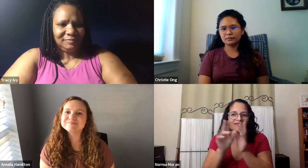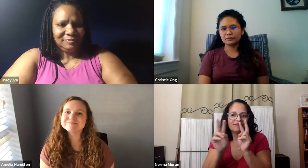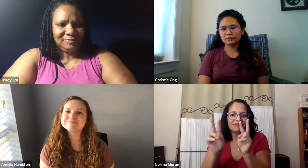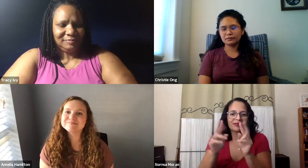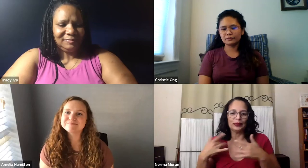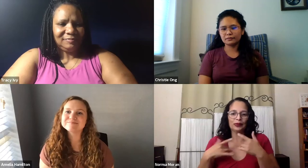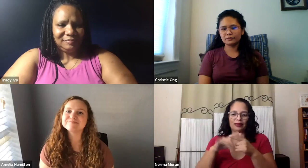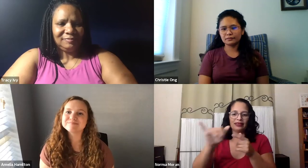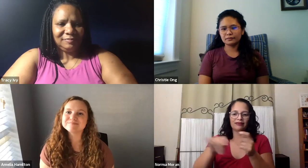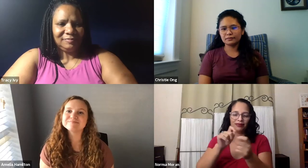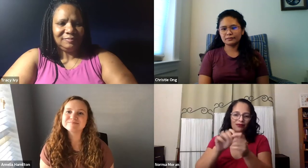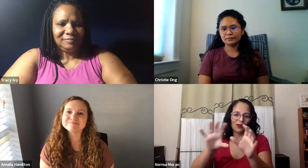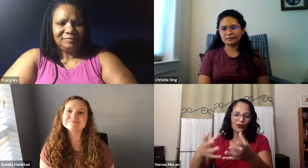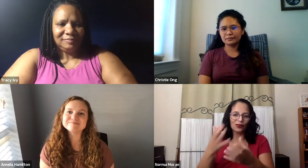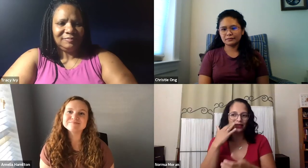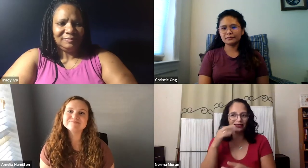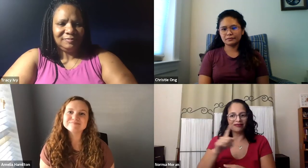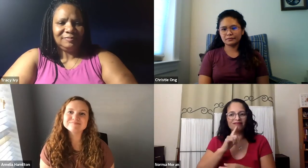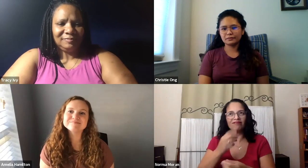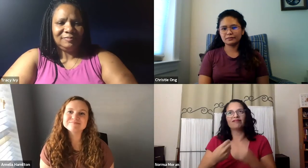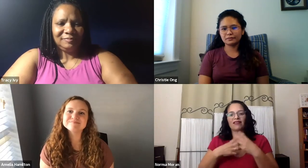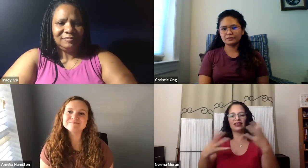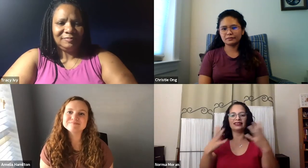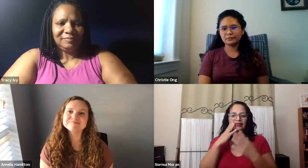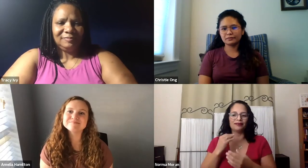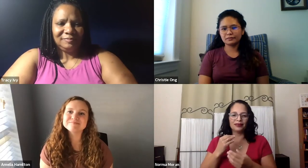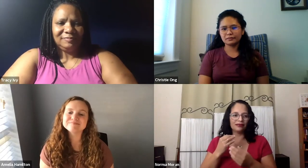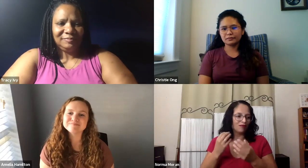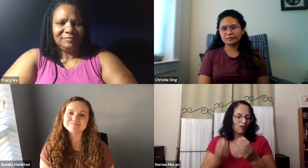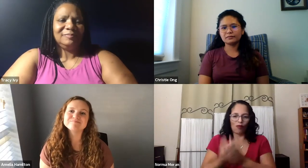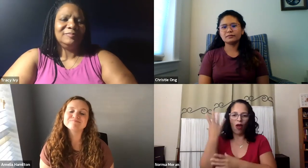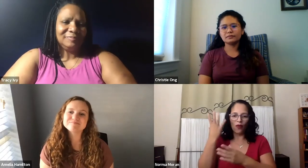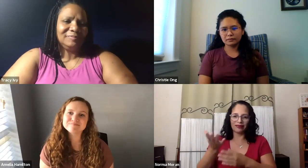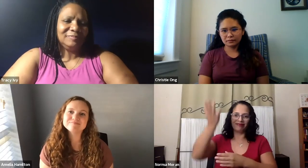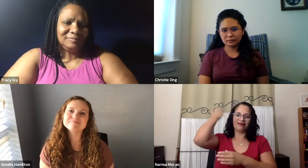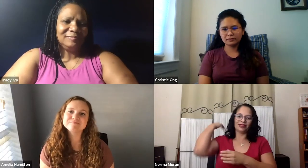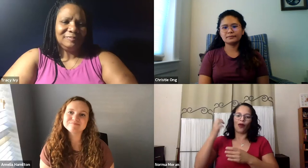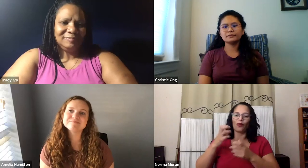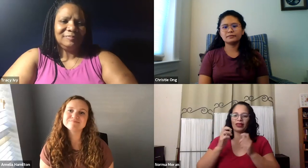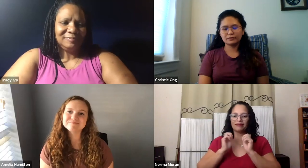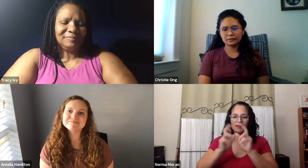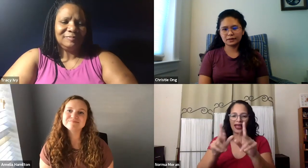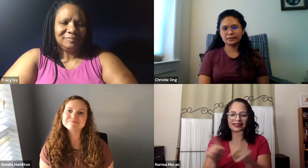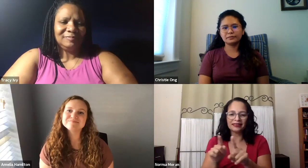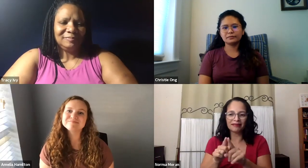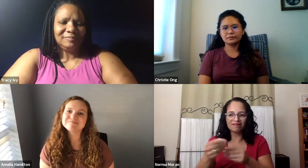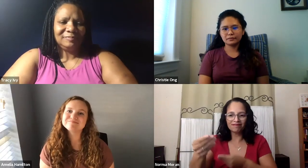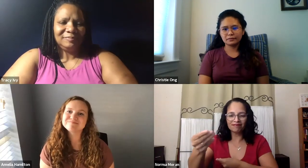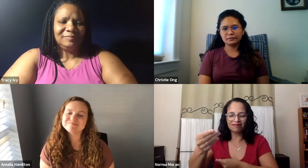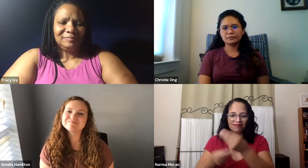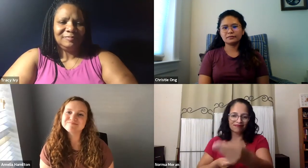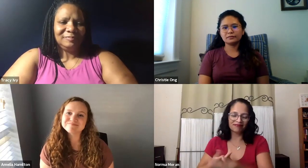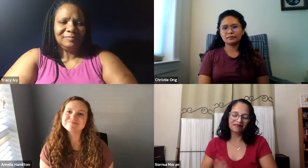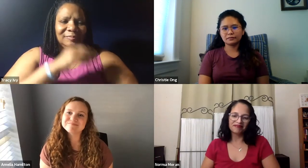And maybe I could reach out to them and say, how could I be of support to you? I was a member back in the day and it would be great for me to reach out now and share any experience that I might have